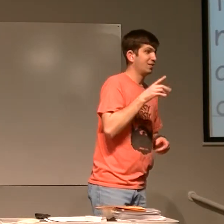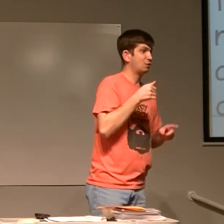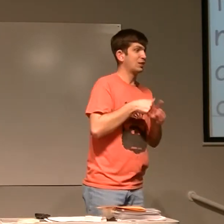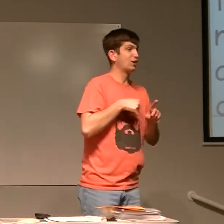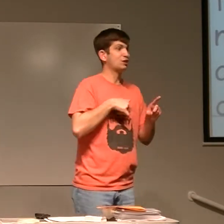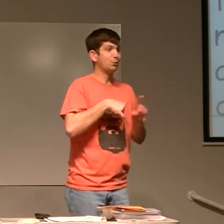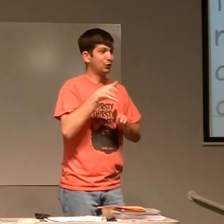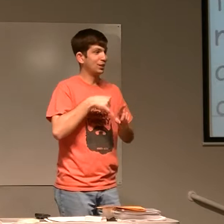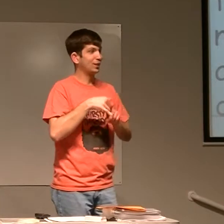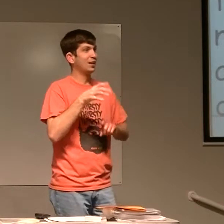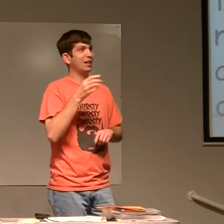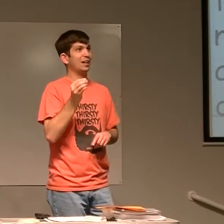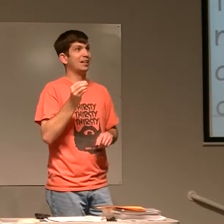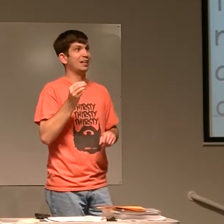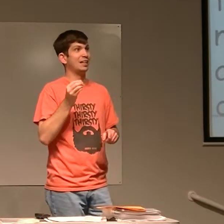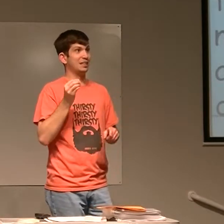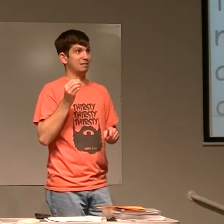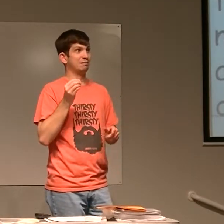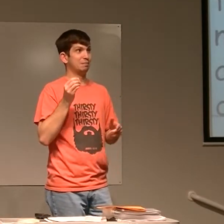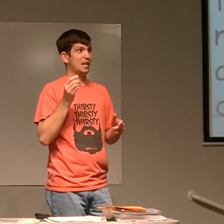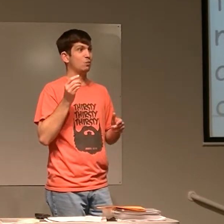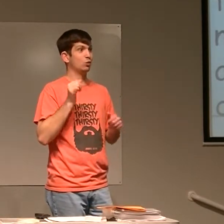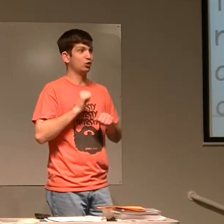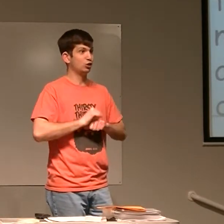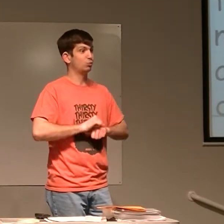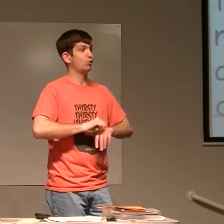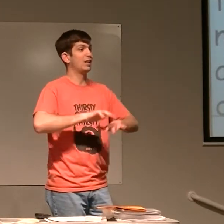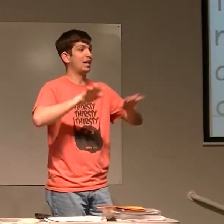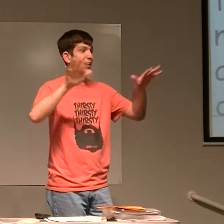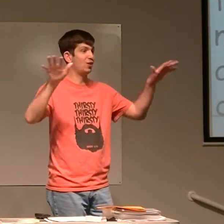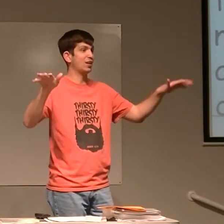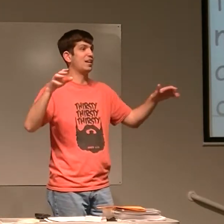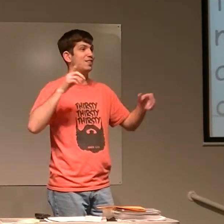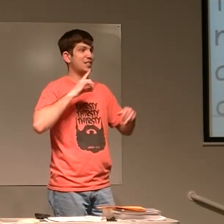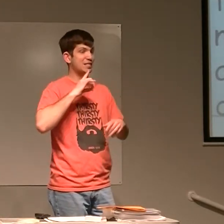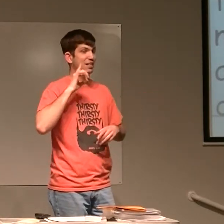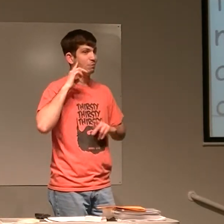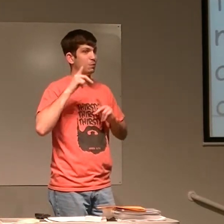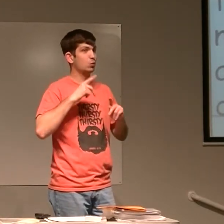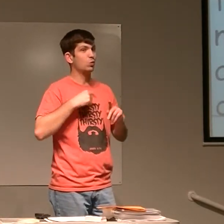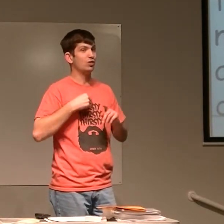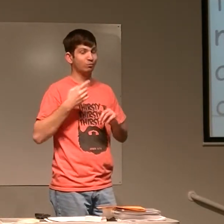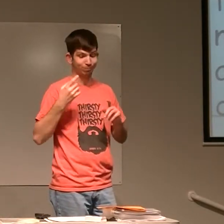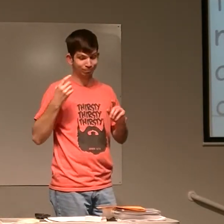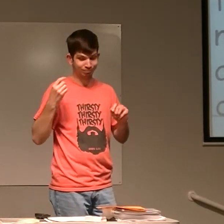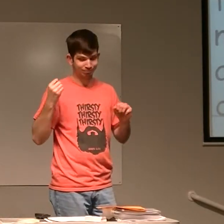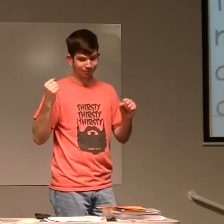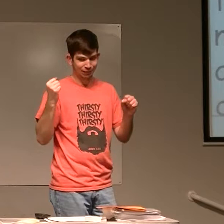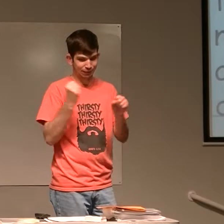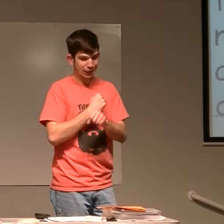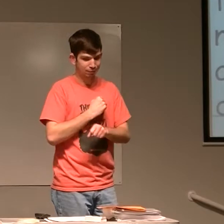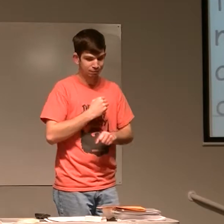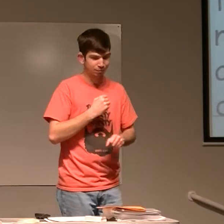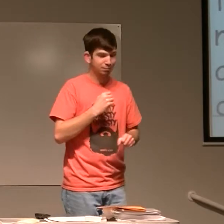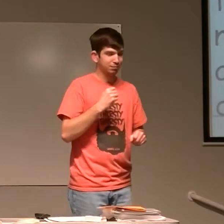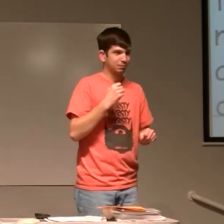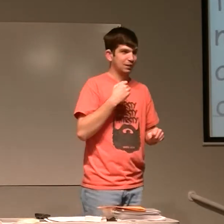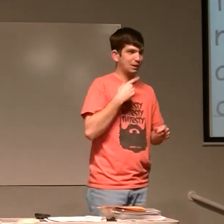right there is bullying, and it will spread out, and these deaf people will fight.